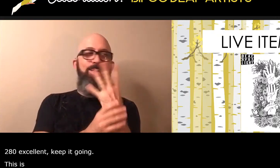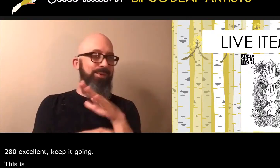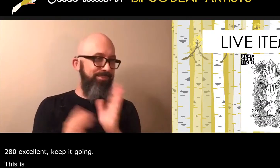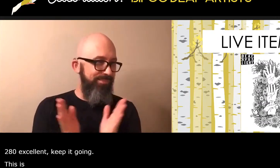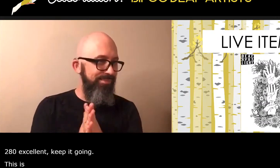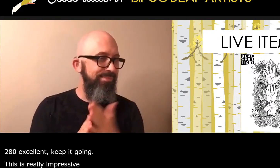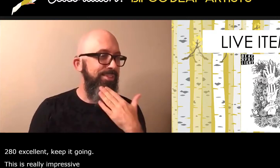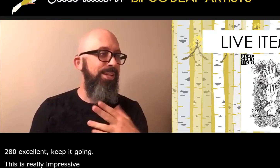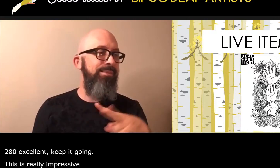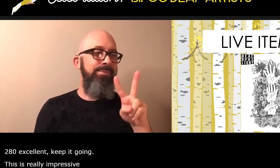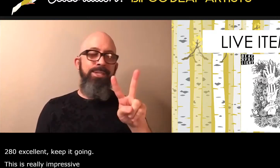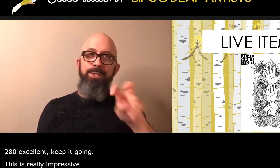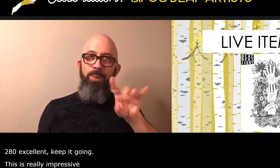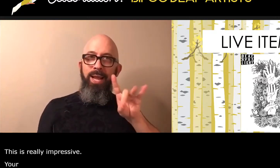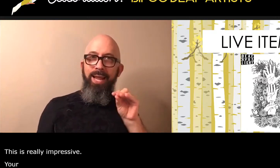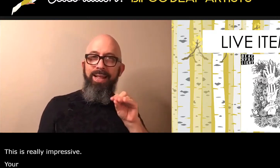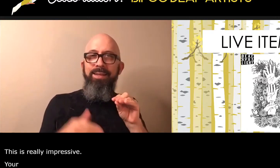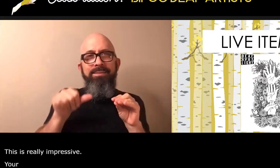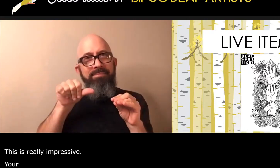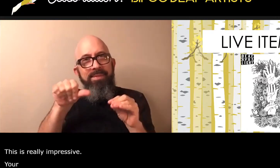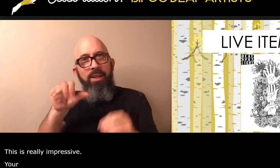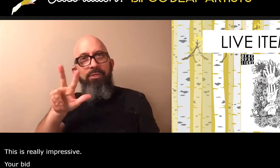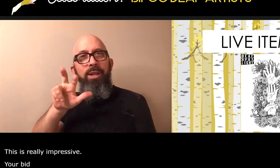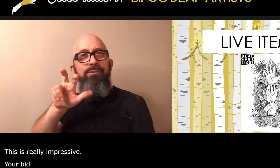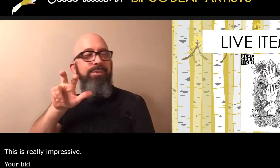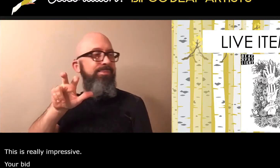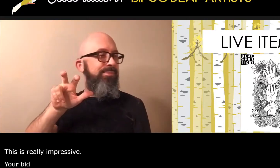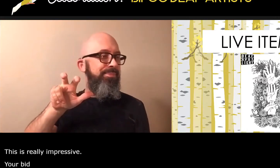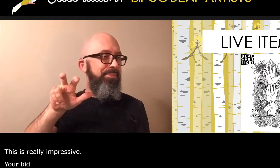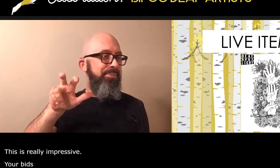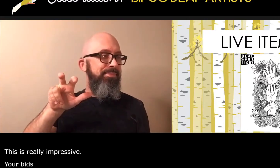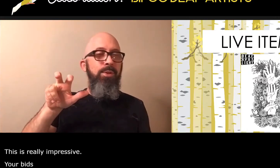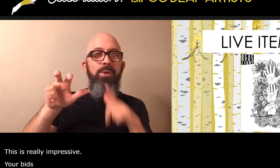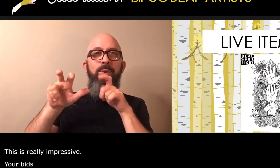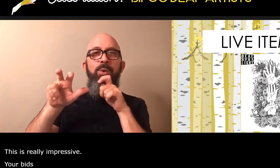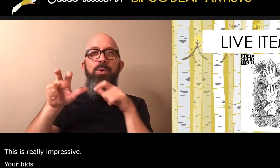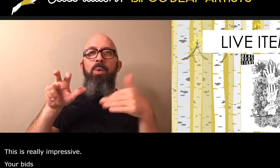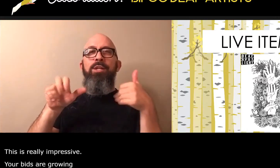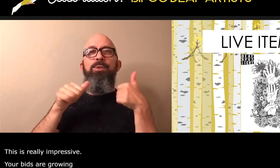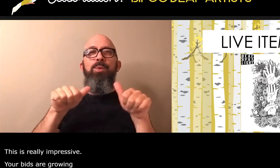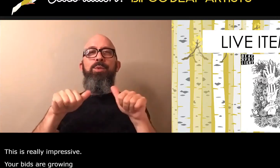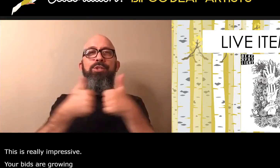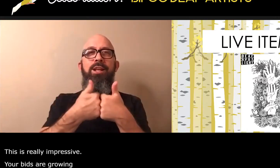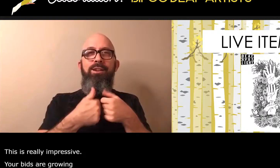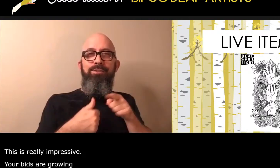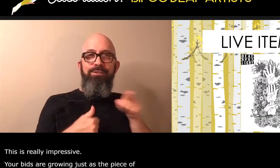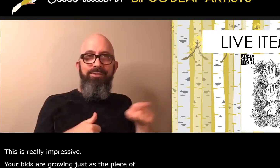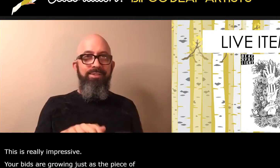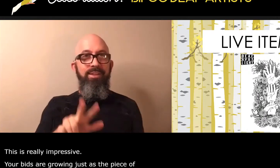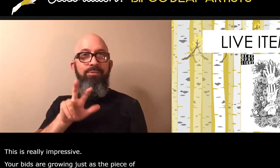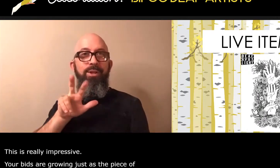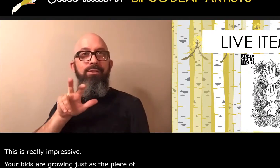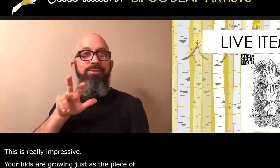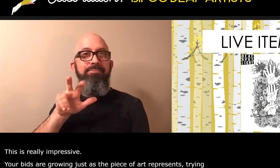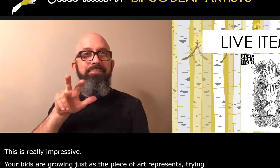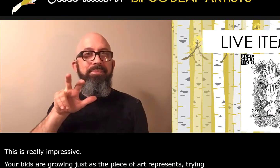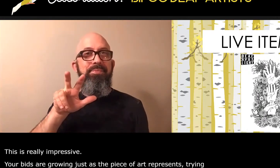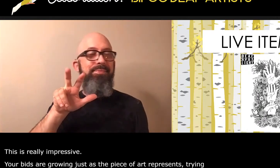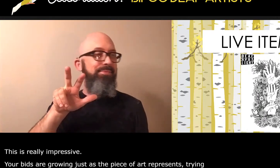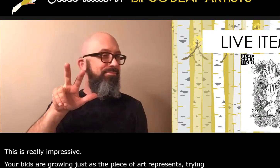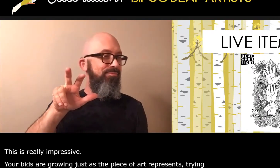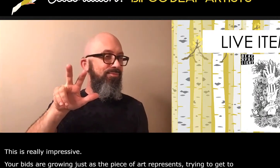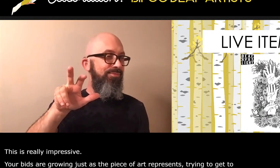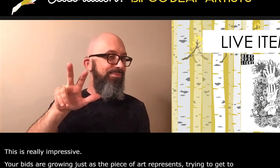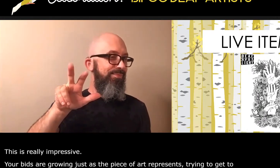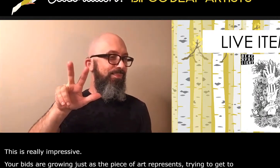Your bids are growing just as the piece of art represents, trying to get to 300. Who's going to take